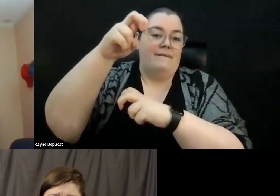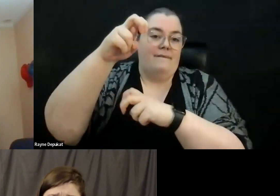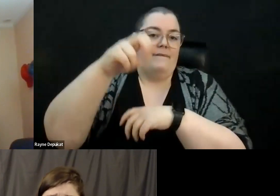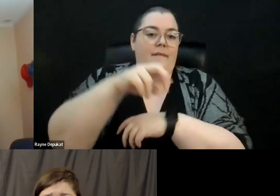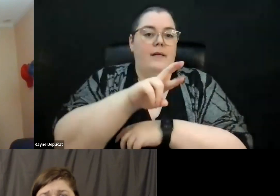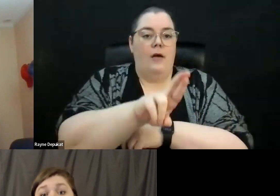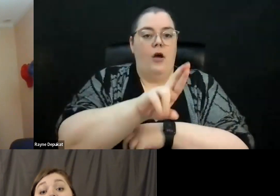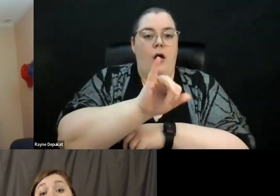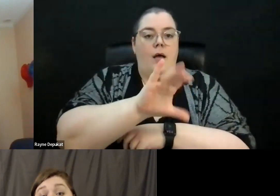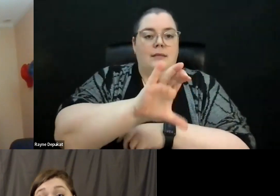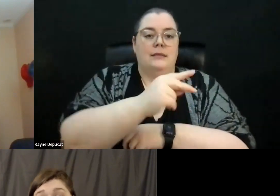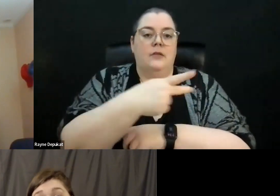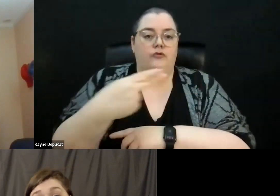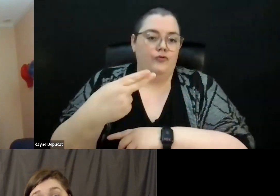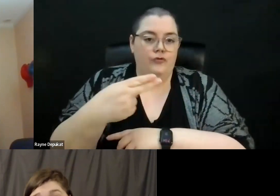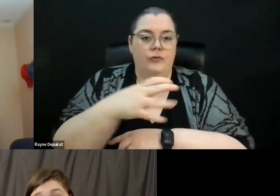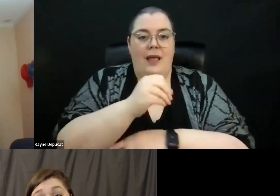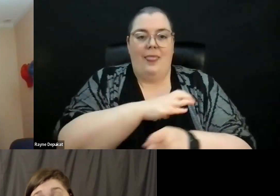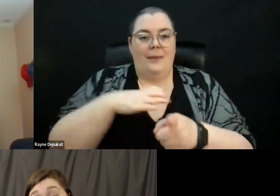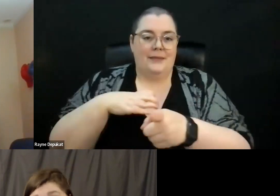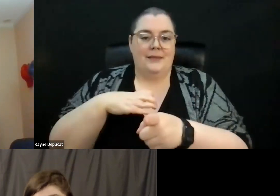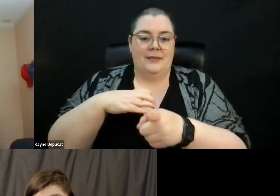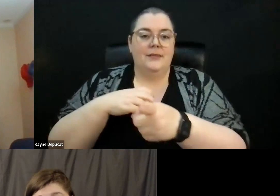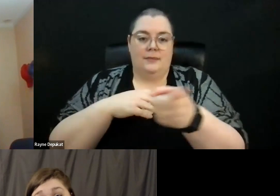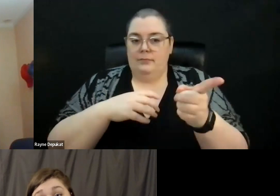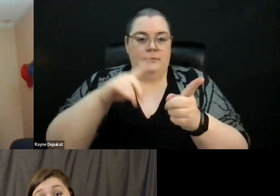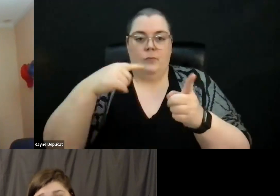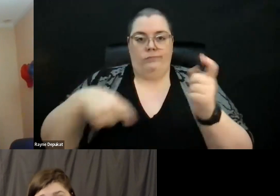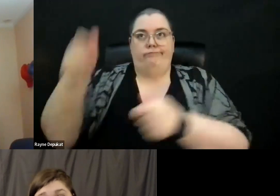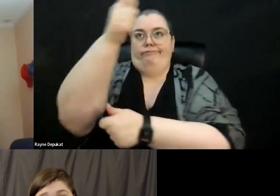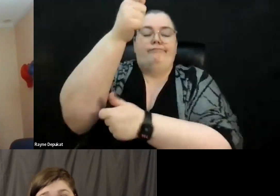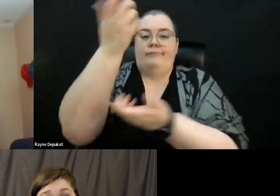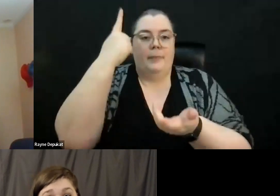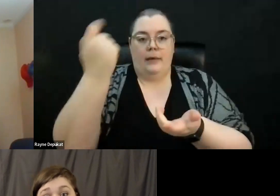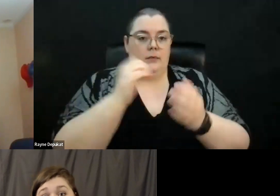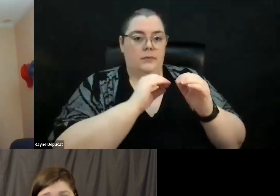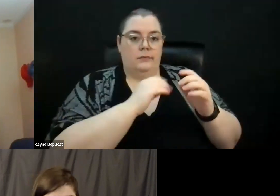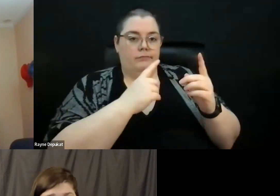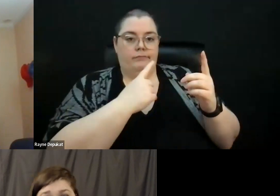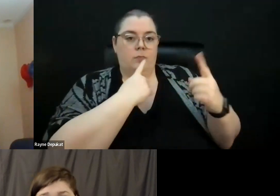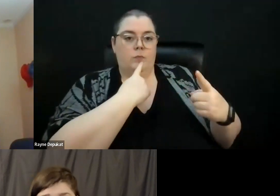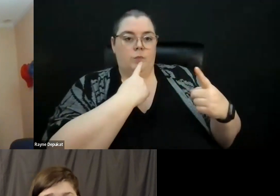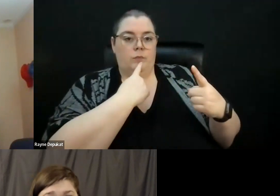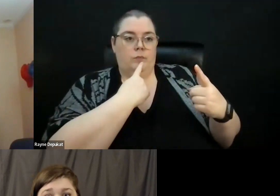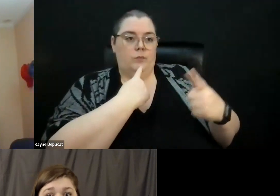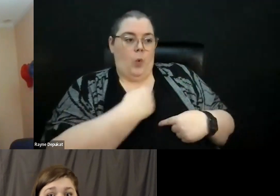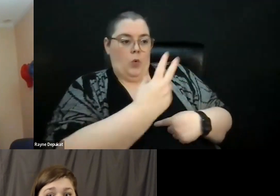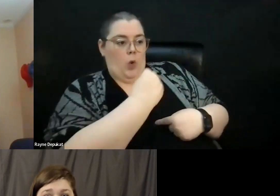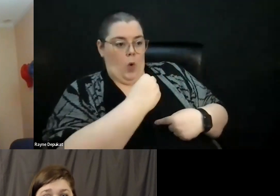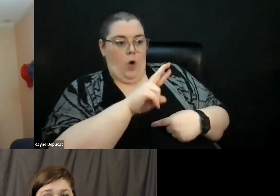We have to go above RICHH and the commission. We have to go above them